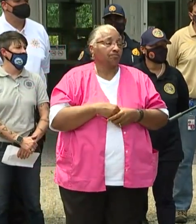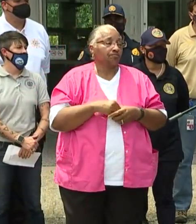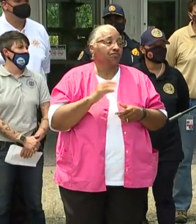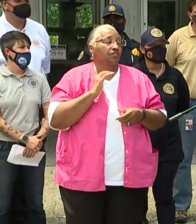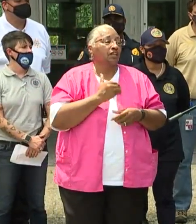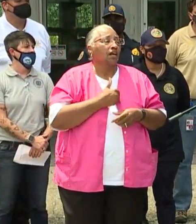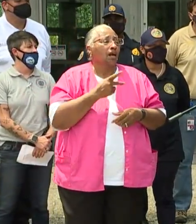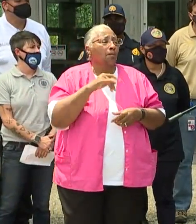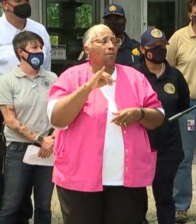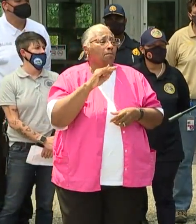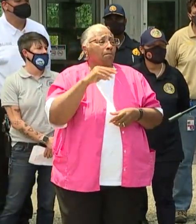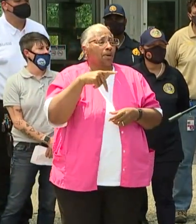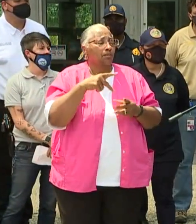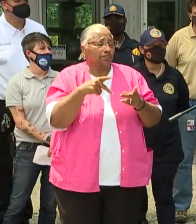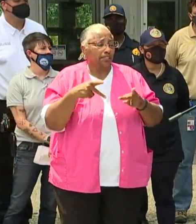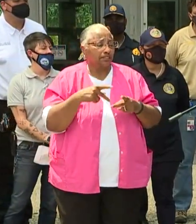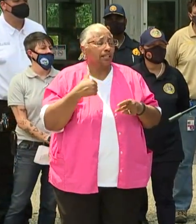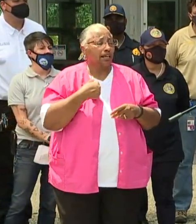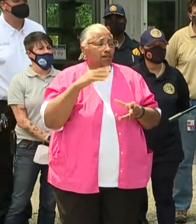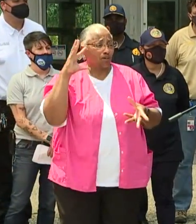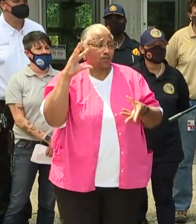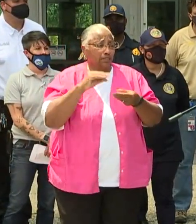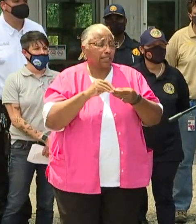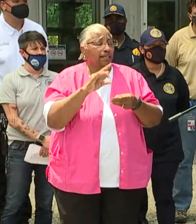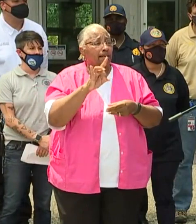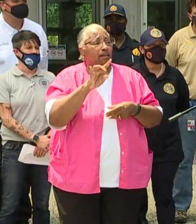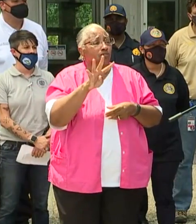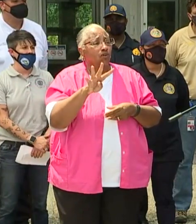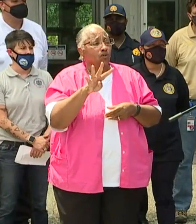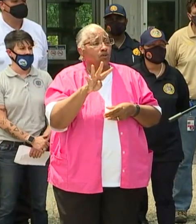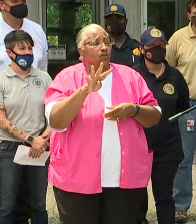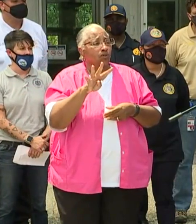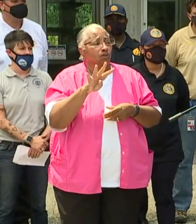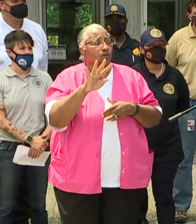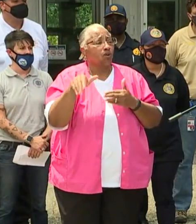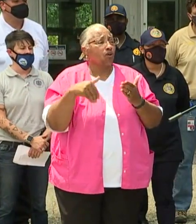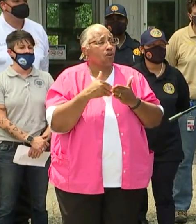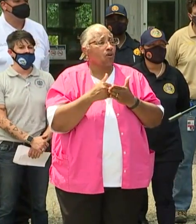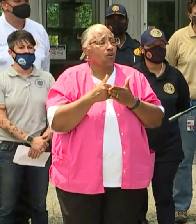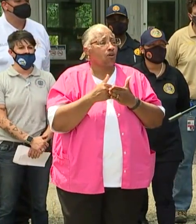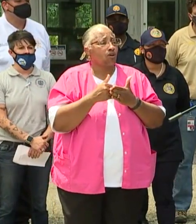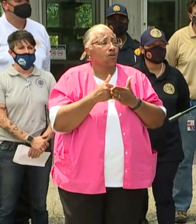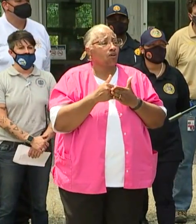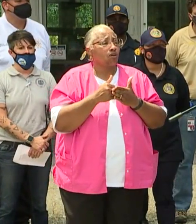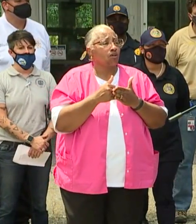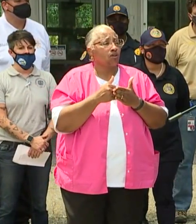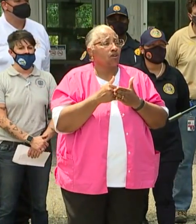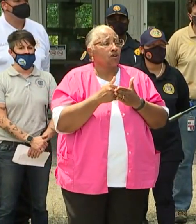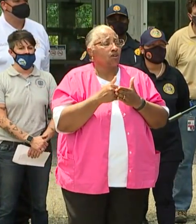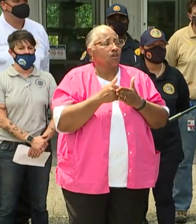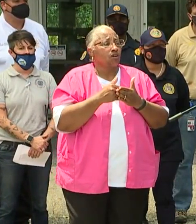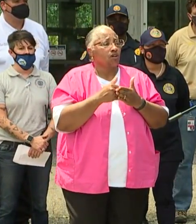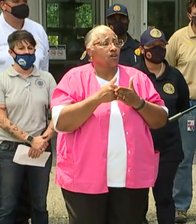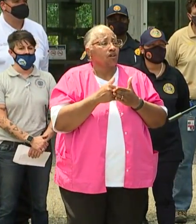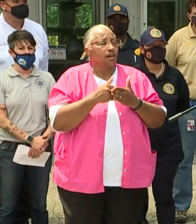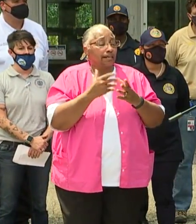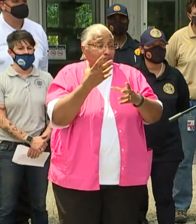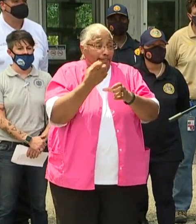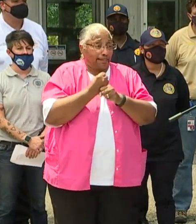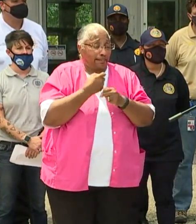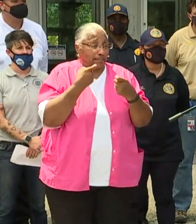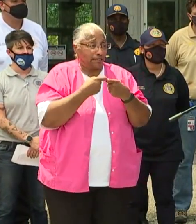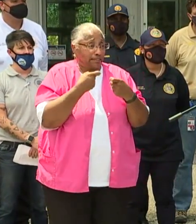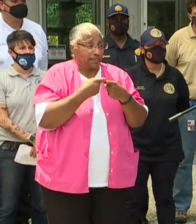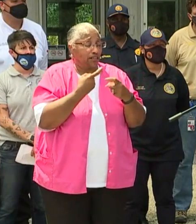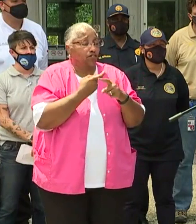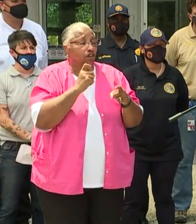pumping stations. We have 84 pumping stations that all are powered by Entergy. As you know, as